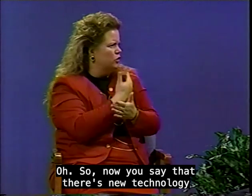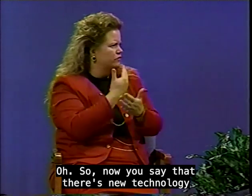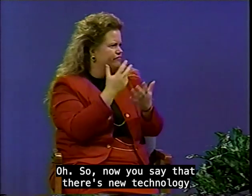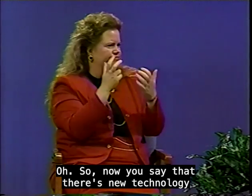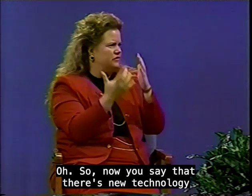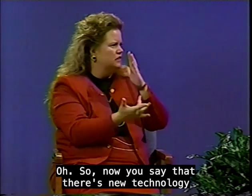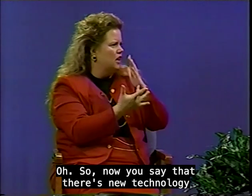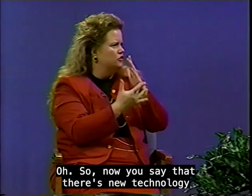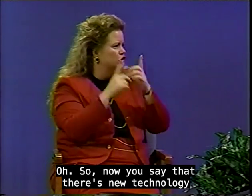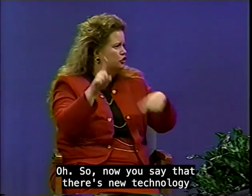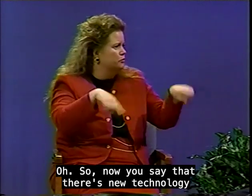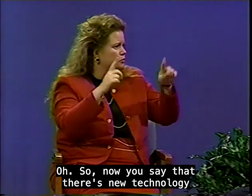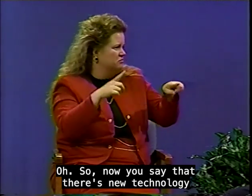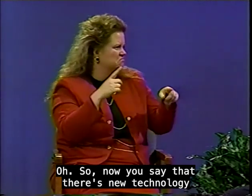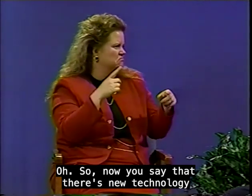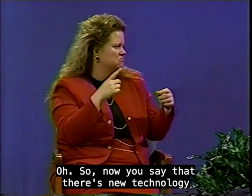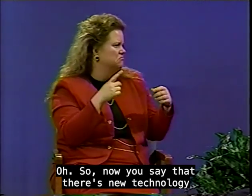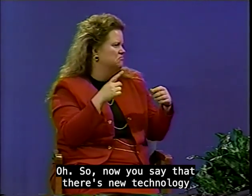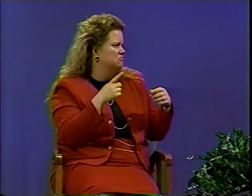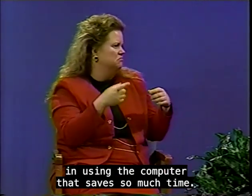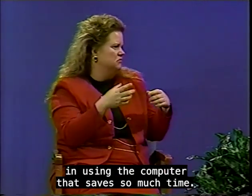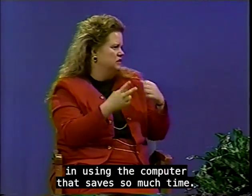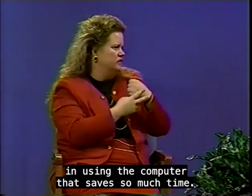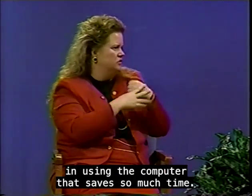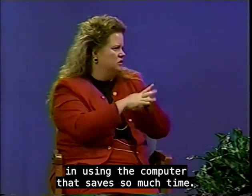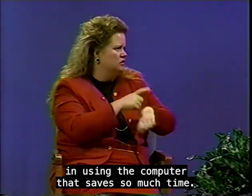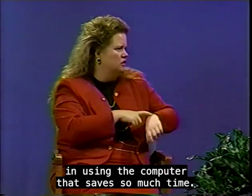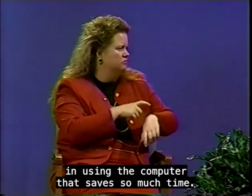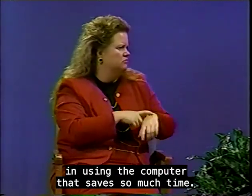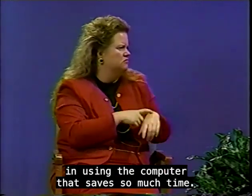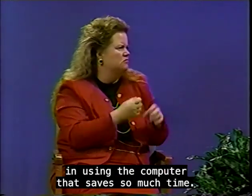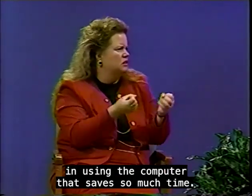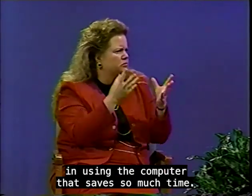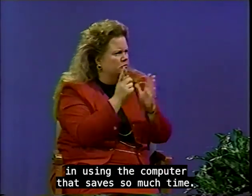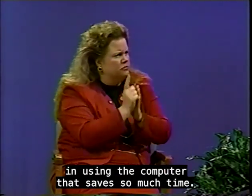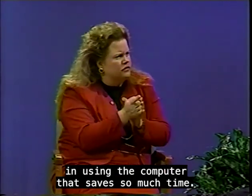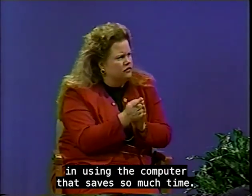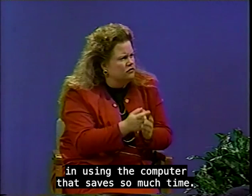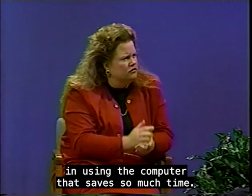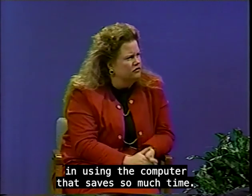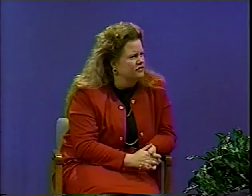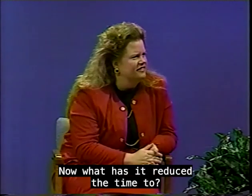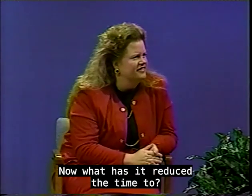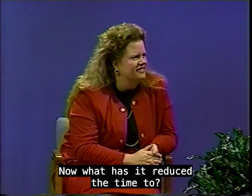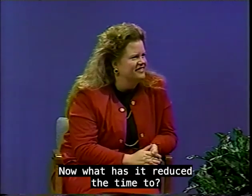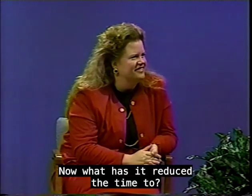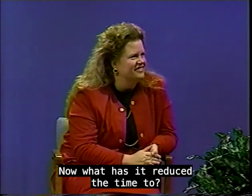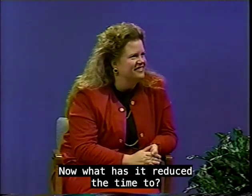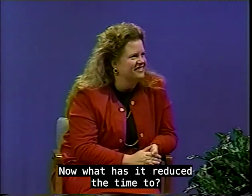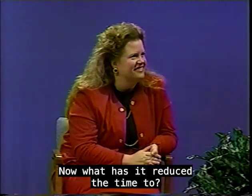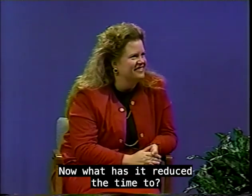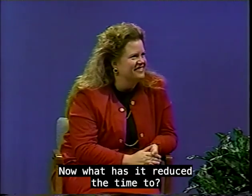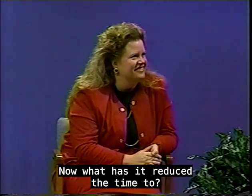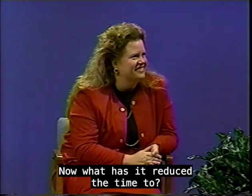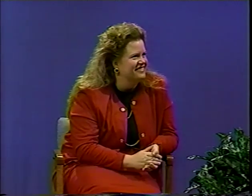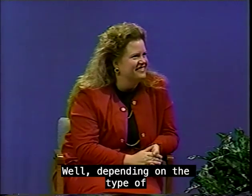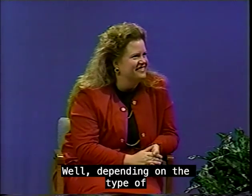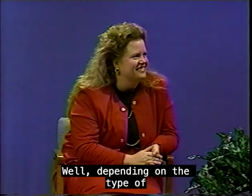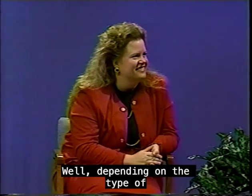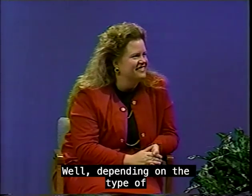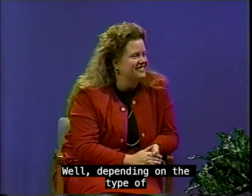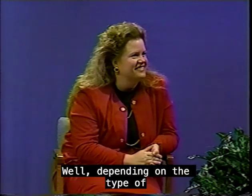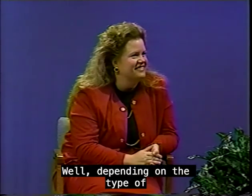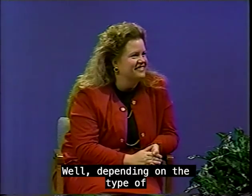Oh, so now you say that there's new technology in using the computer that saves so much time. It saves now, what does it reduce the time to?